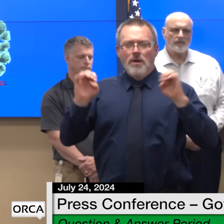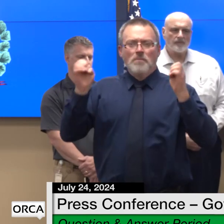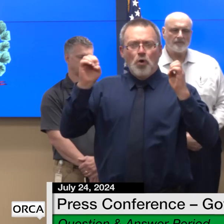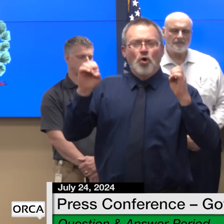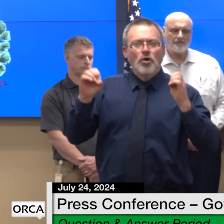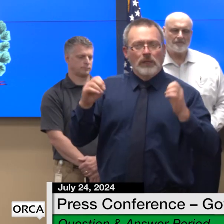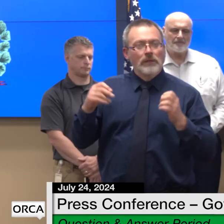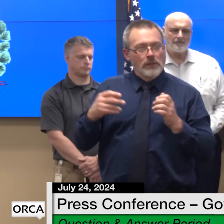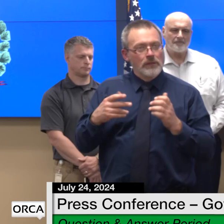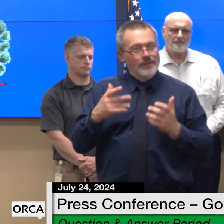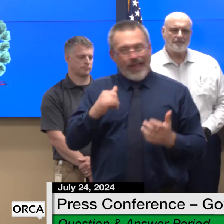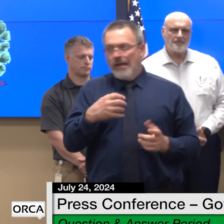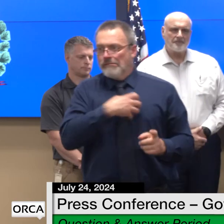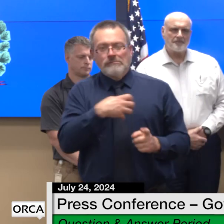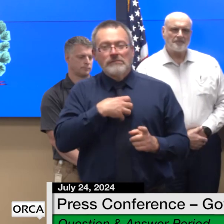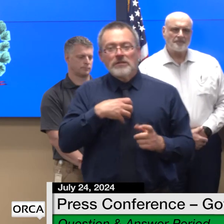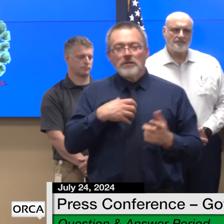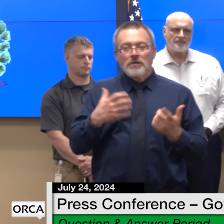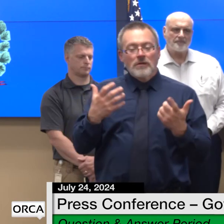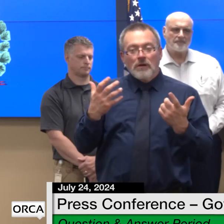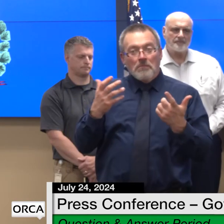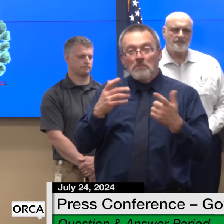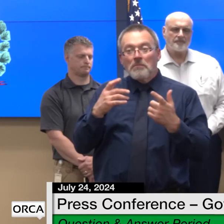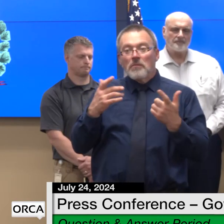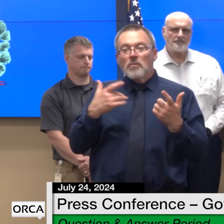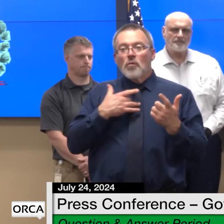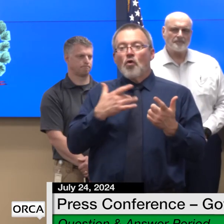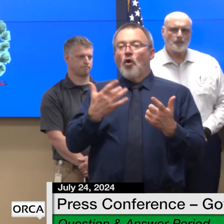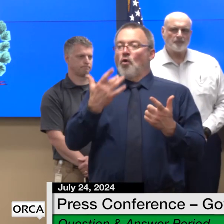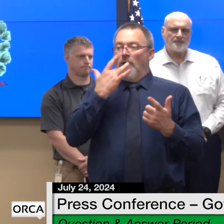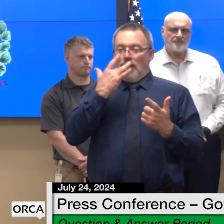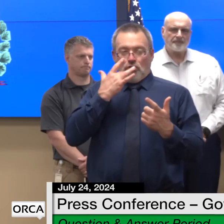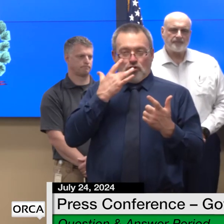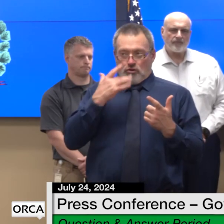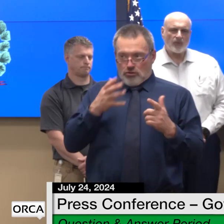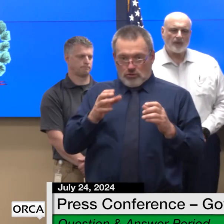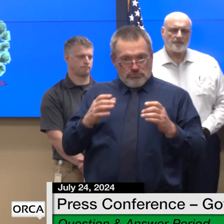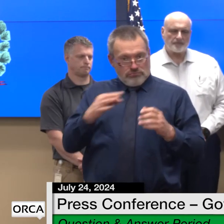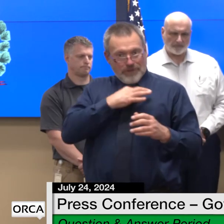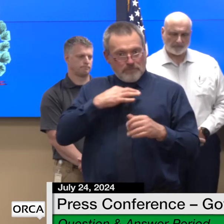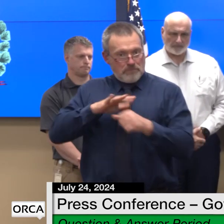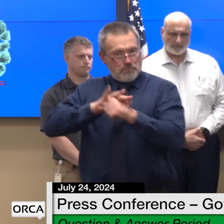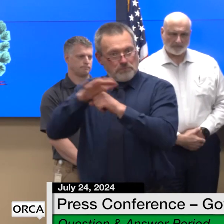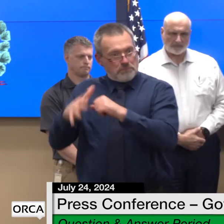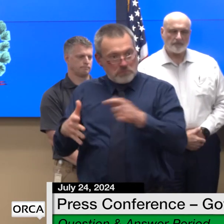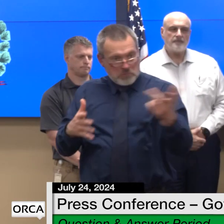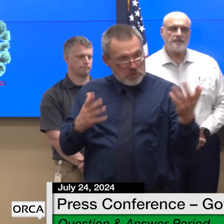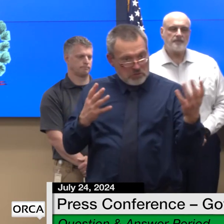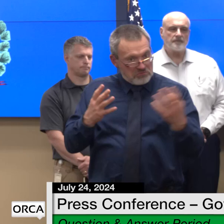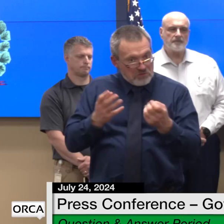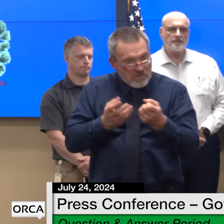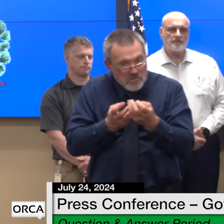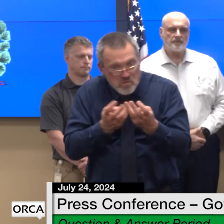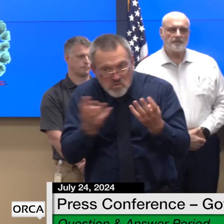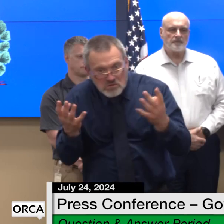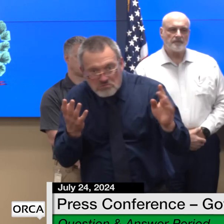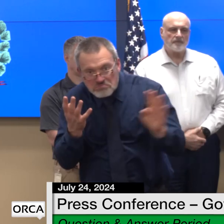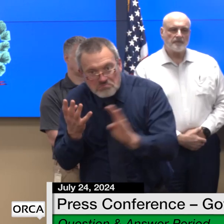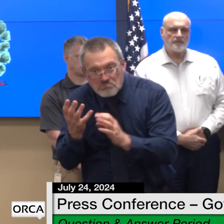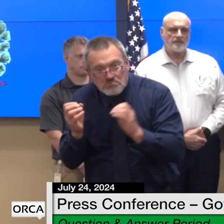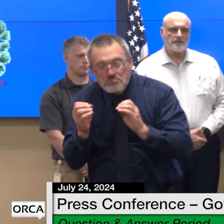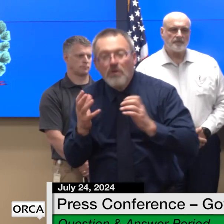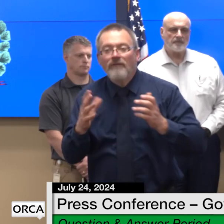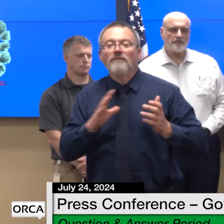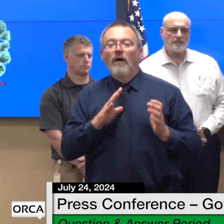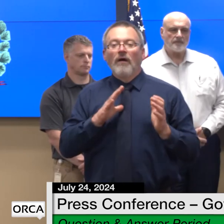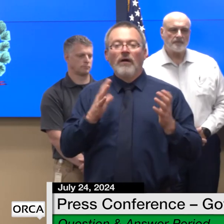about just the opposite. So I'd rather have this happen. And from our standpoint, again, we don't know what to